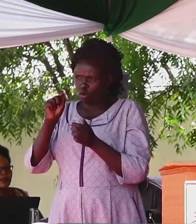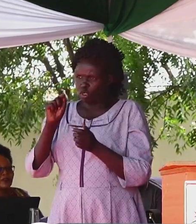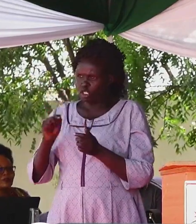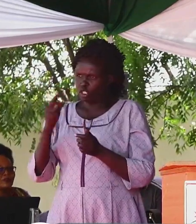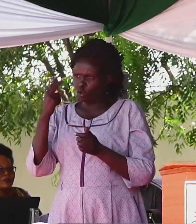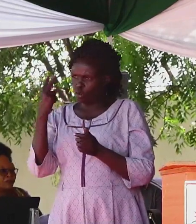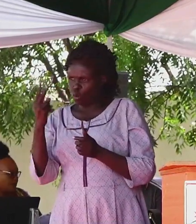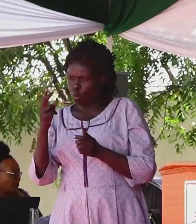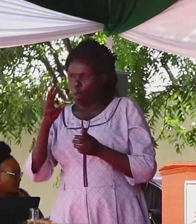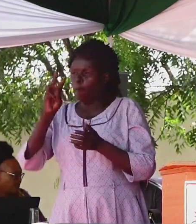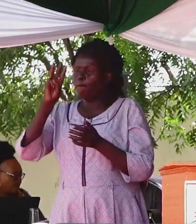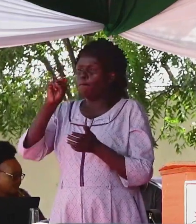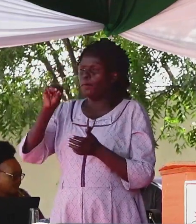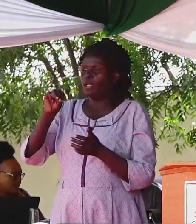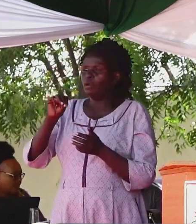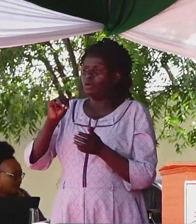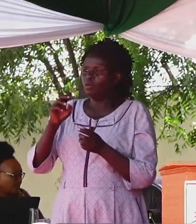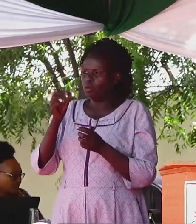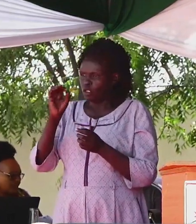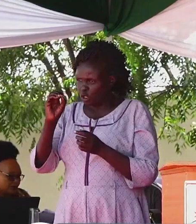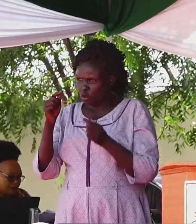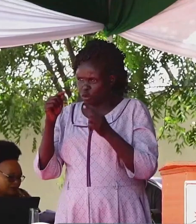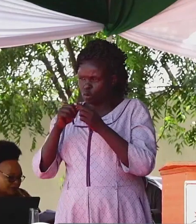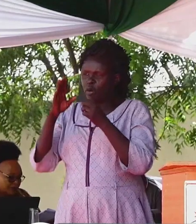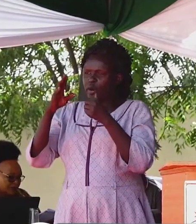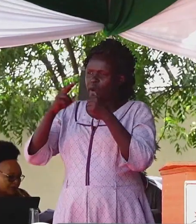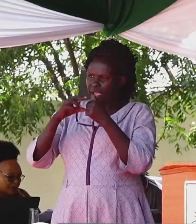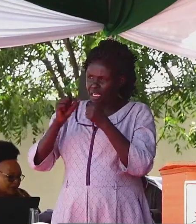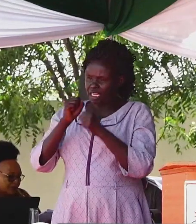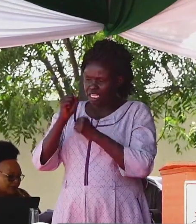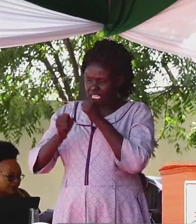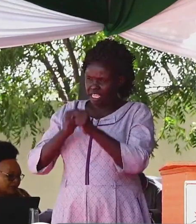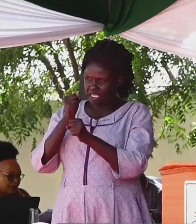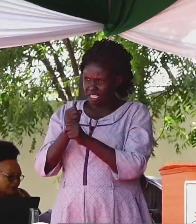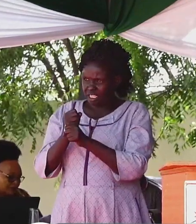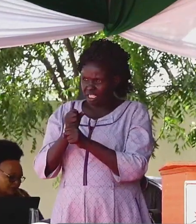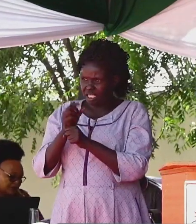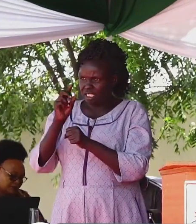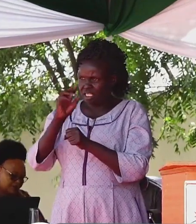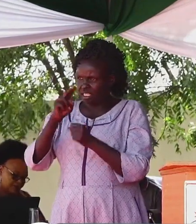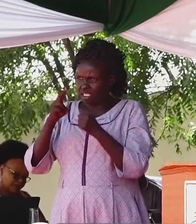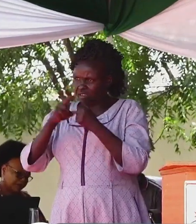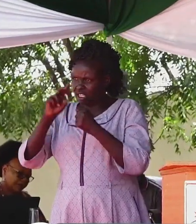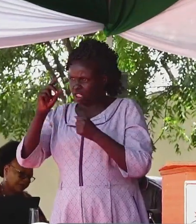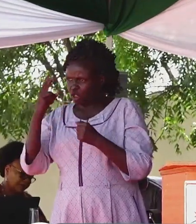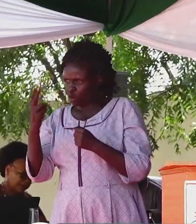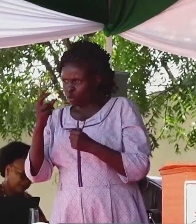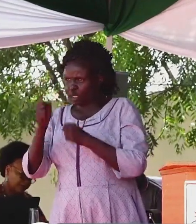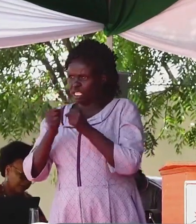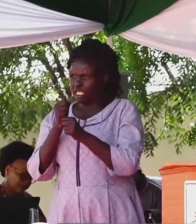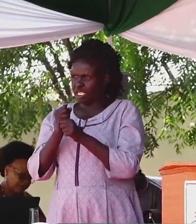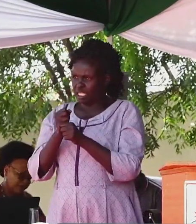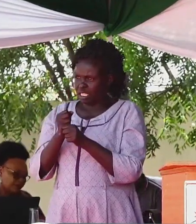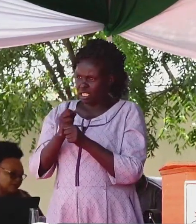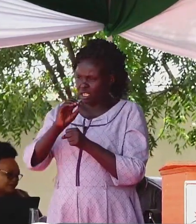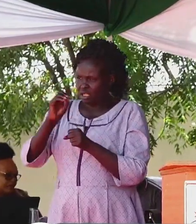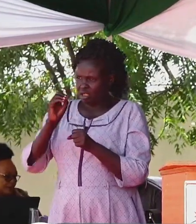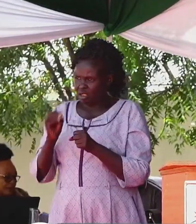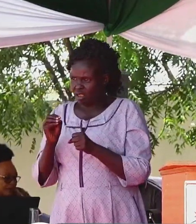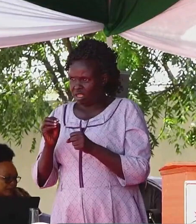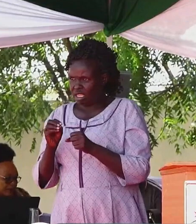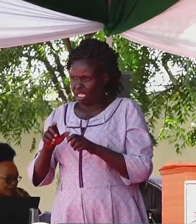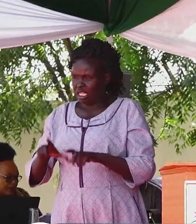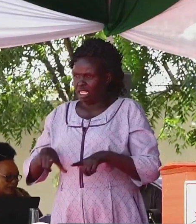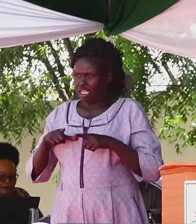to 9 years, comprising of 72% living in rural and 28% living